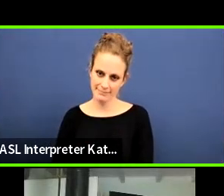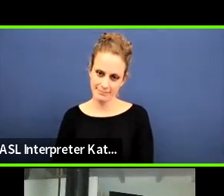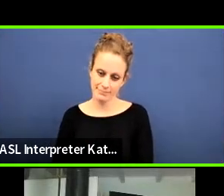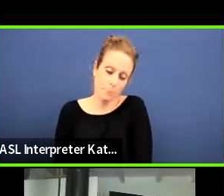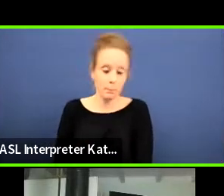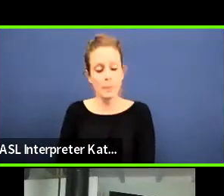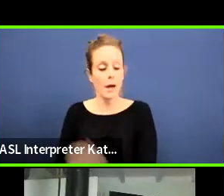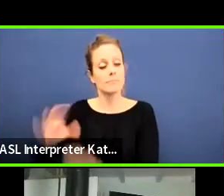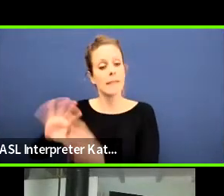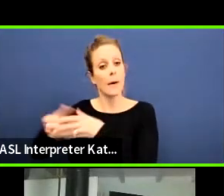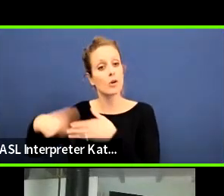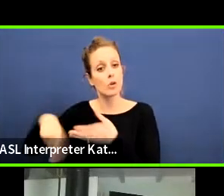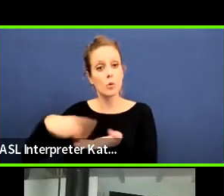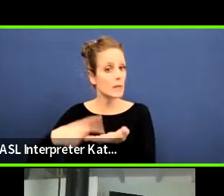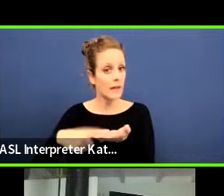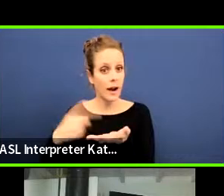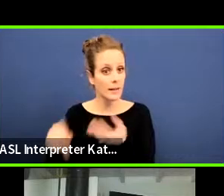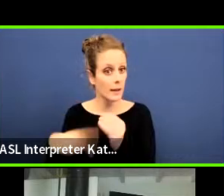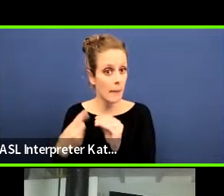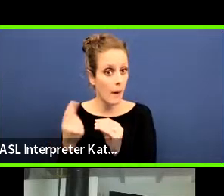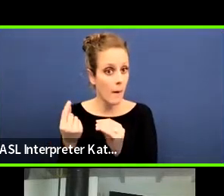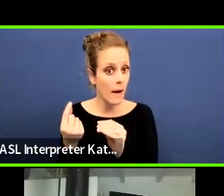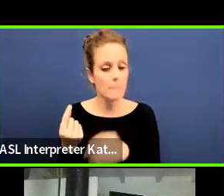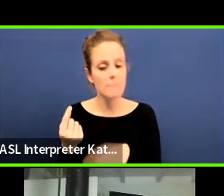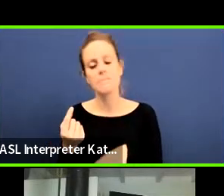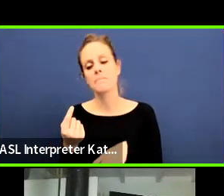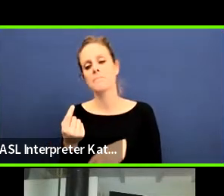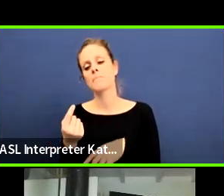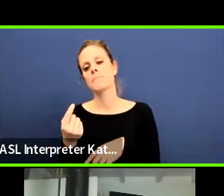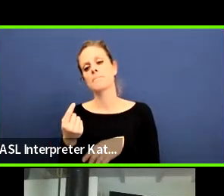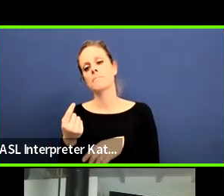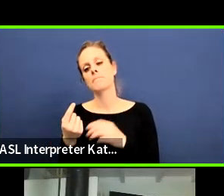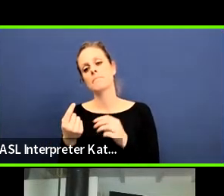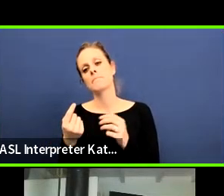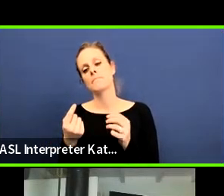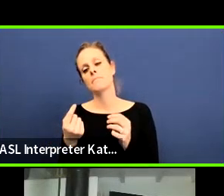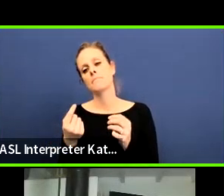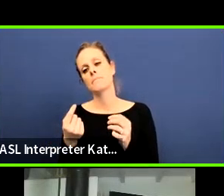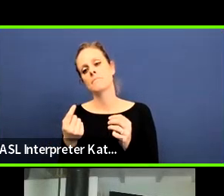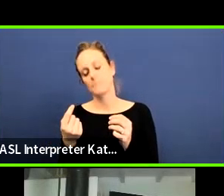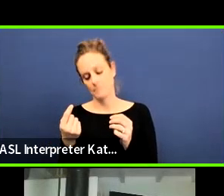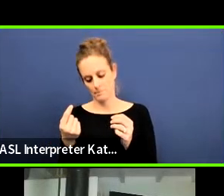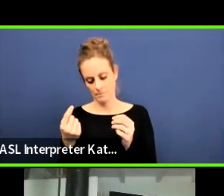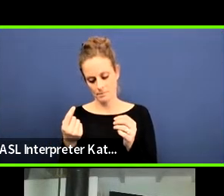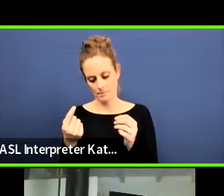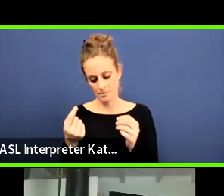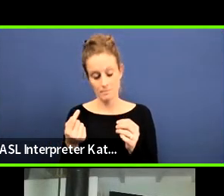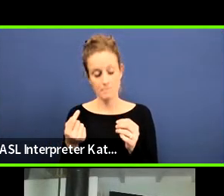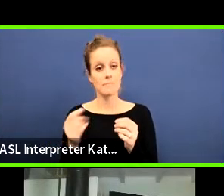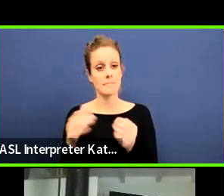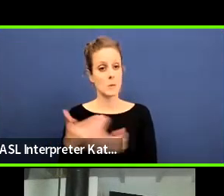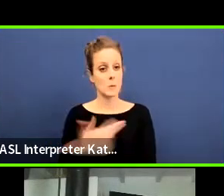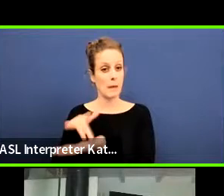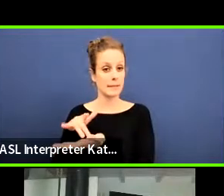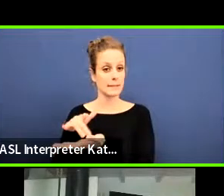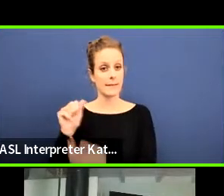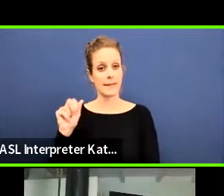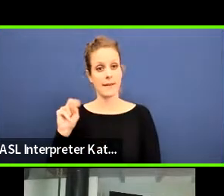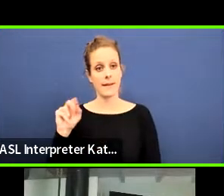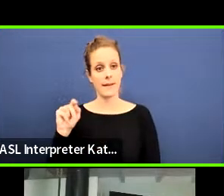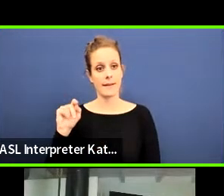Well, we talked about whether or not the new antivirals coming down the